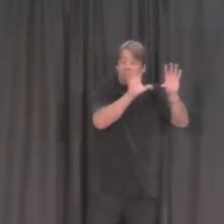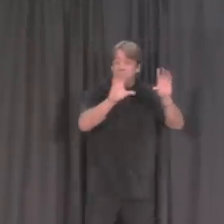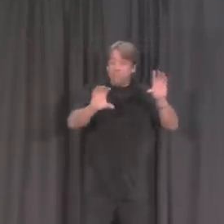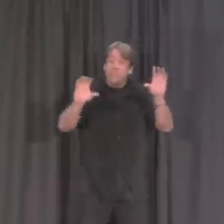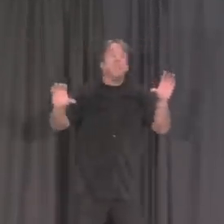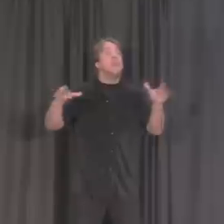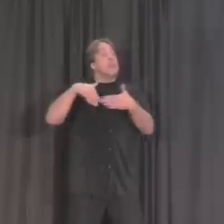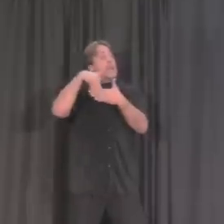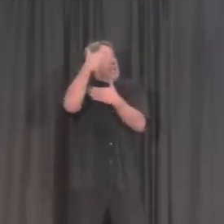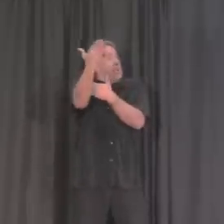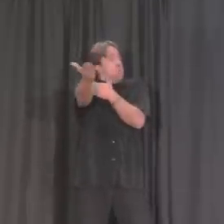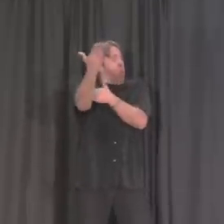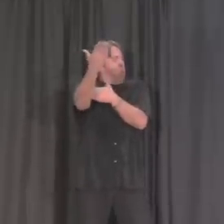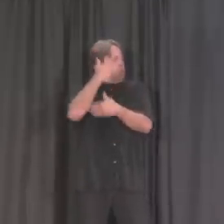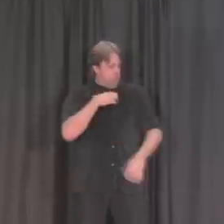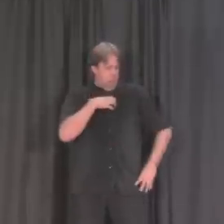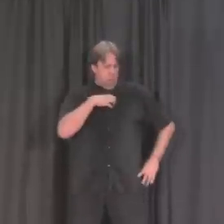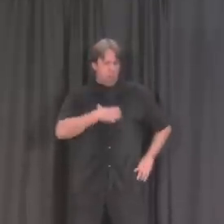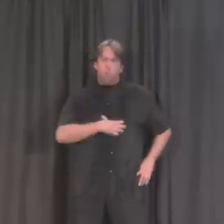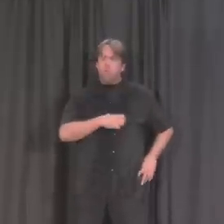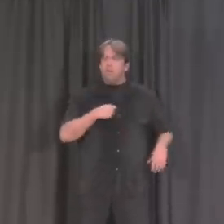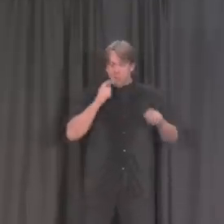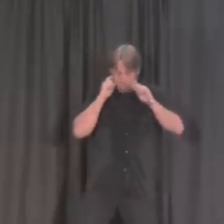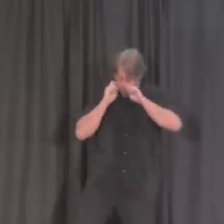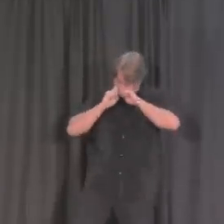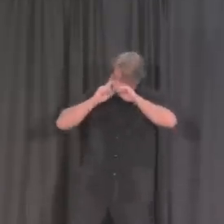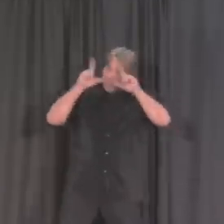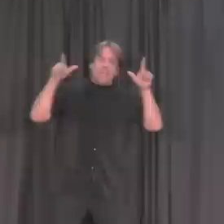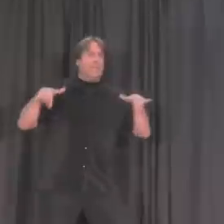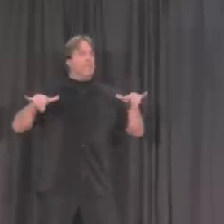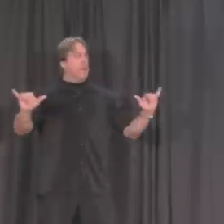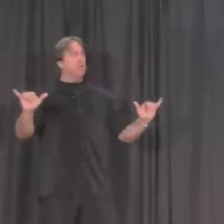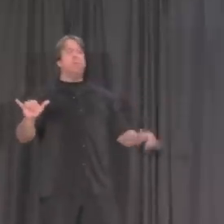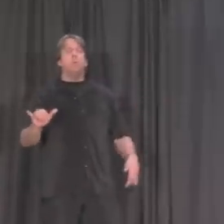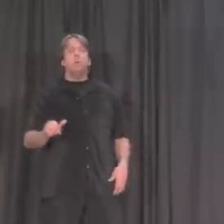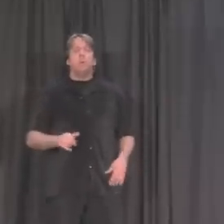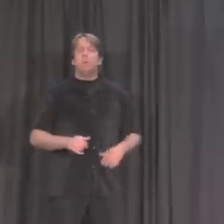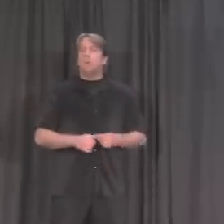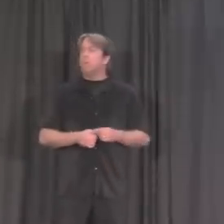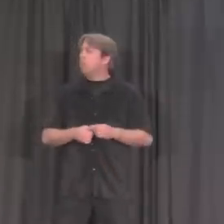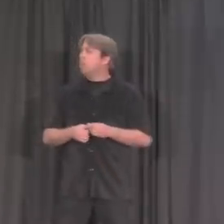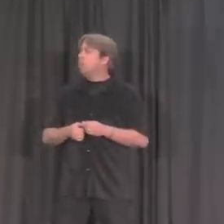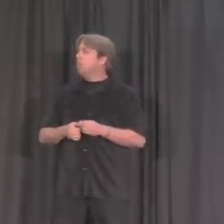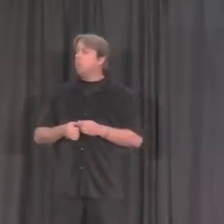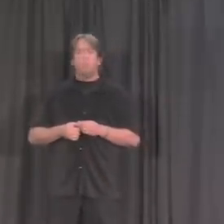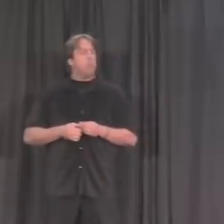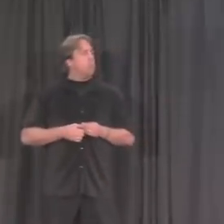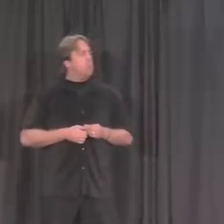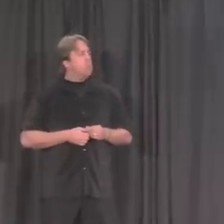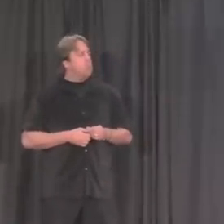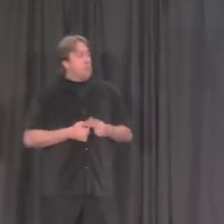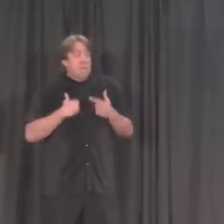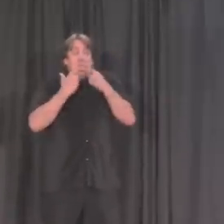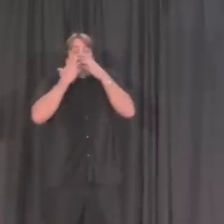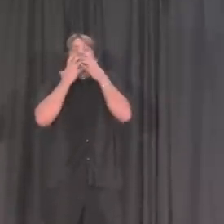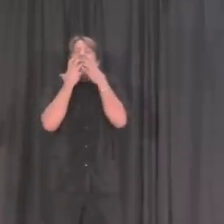bathroom, light in the den, light everywhere. Next morning, when I got hungry, I woke up.